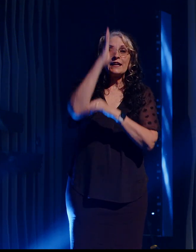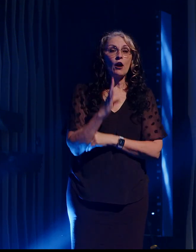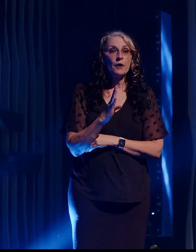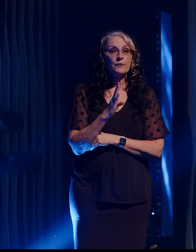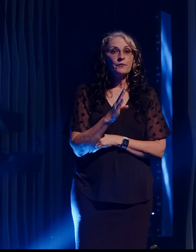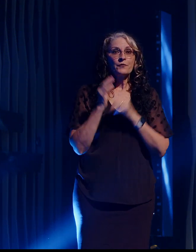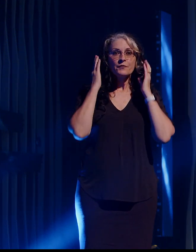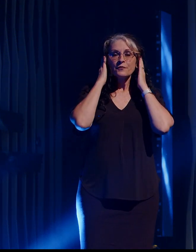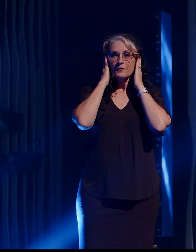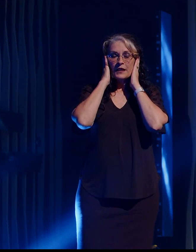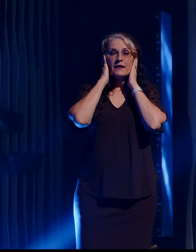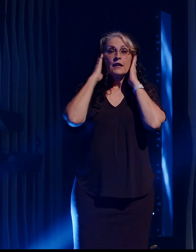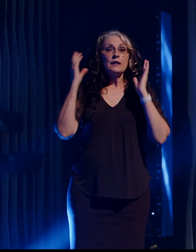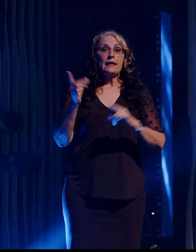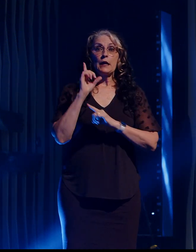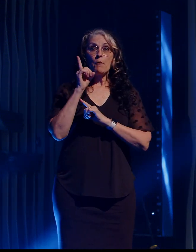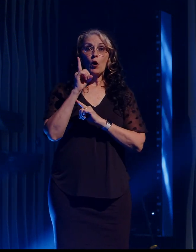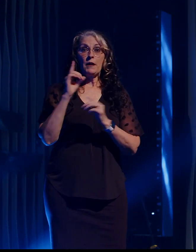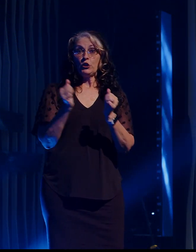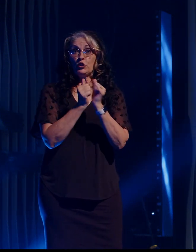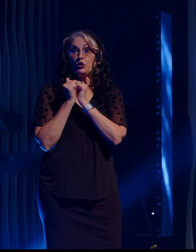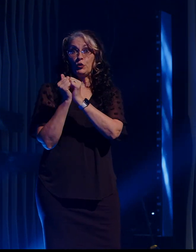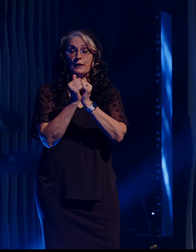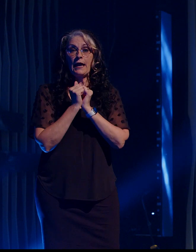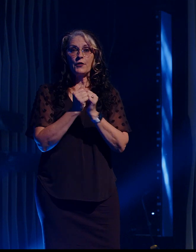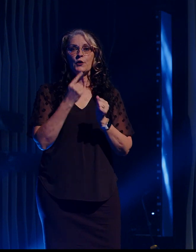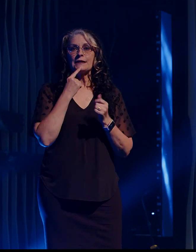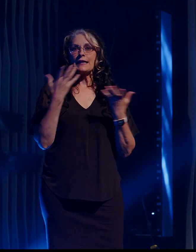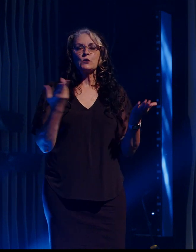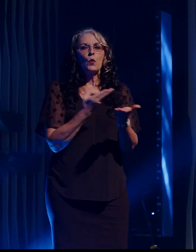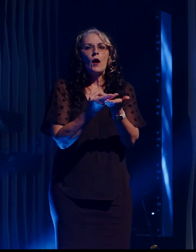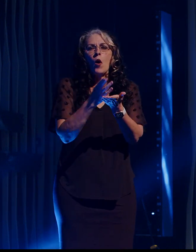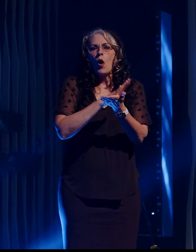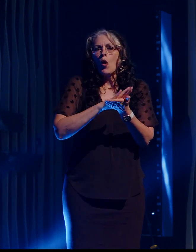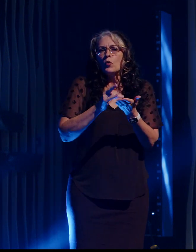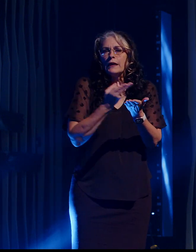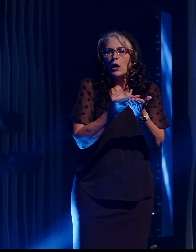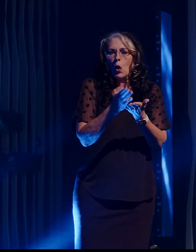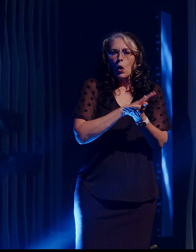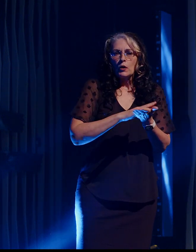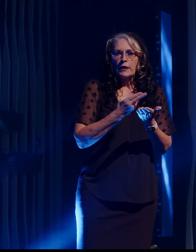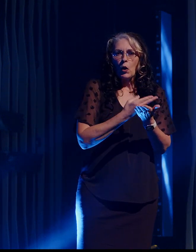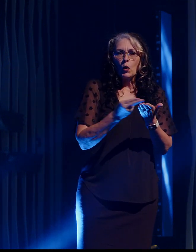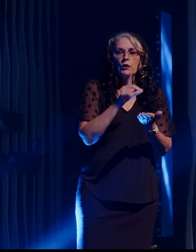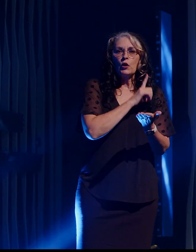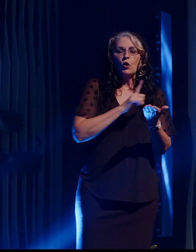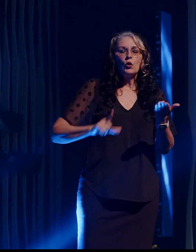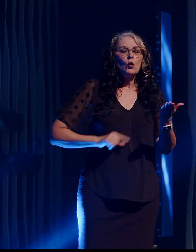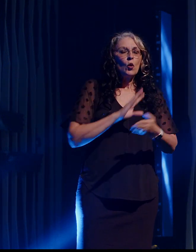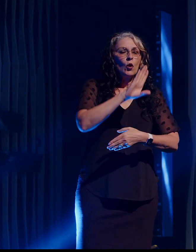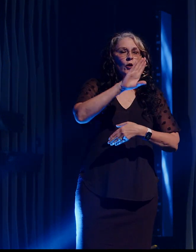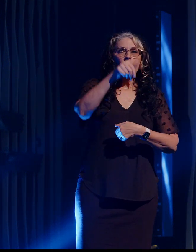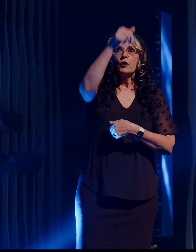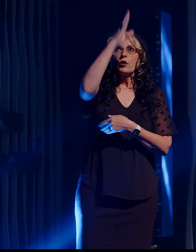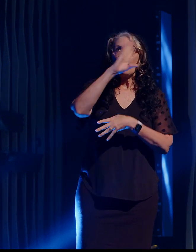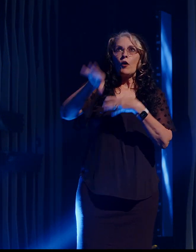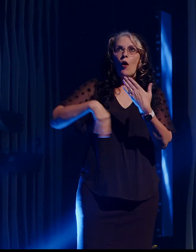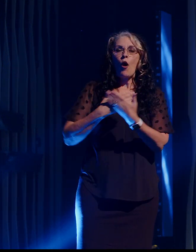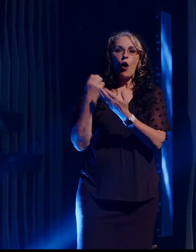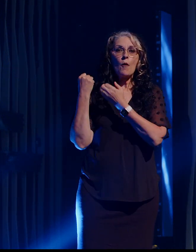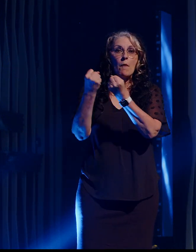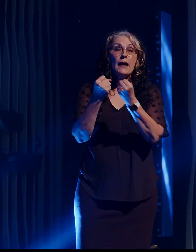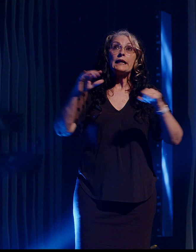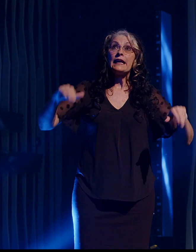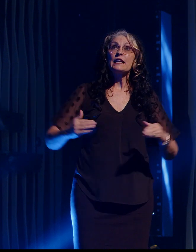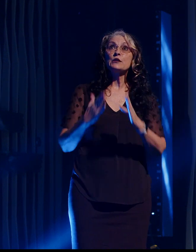Well, why don't we take this moment to sing this song together? The song simply just says, holy, holy, holy, Lord God Almighty. Because literally, in his presence,